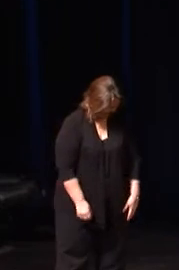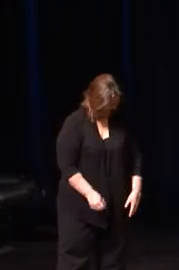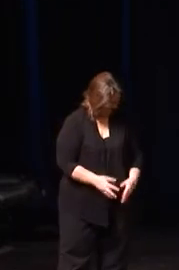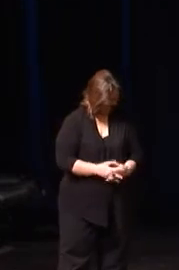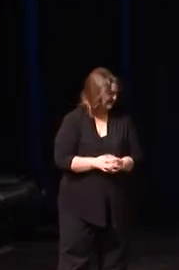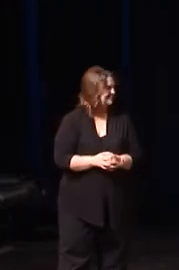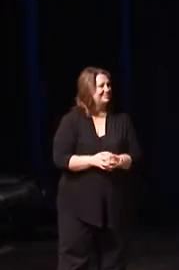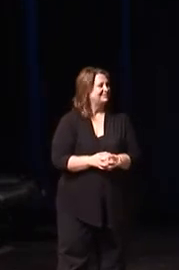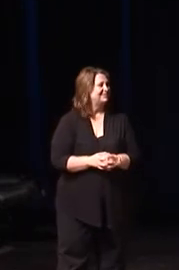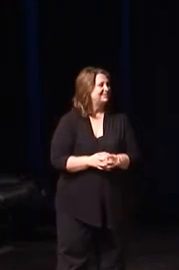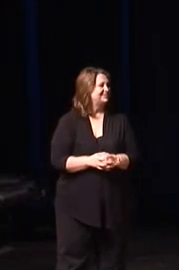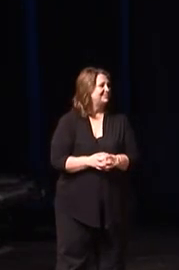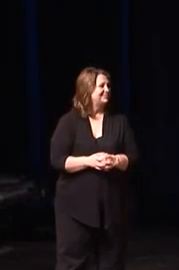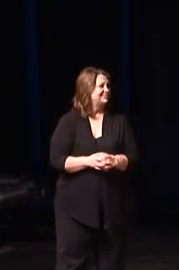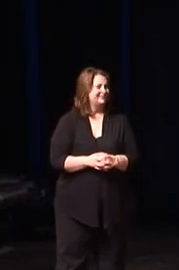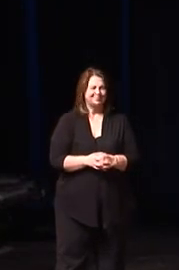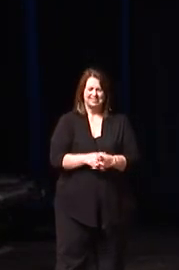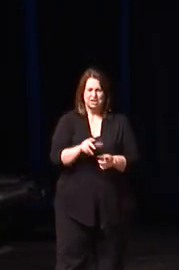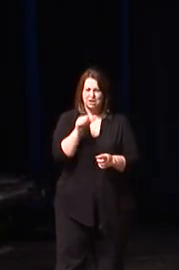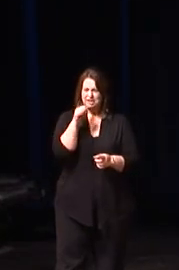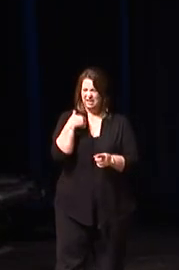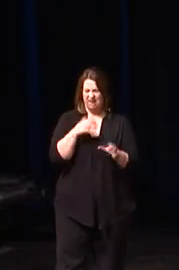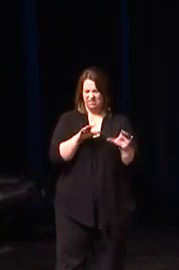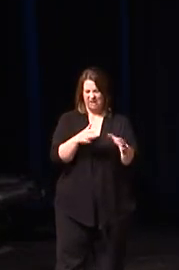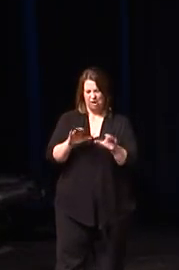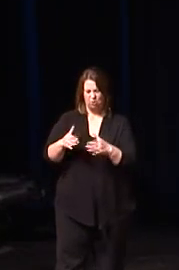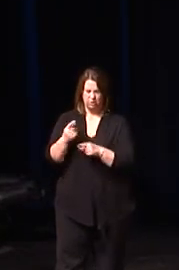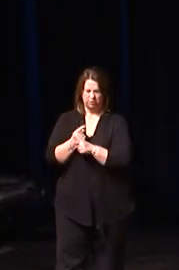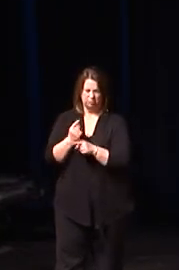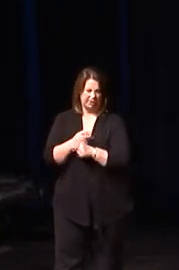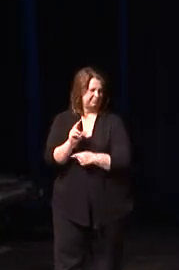They didn't quite have the categories right.